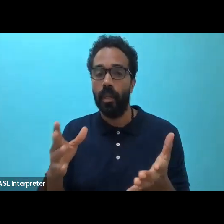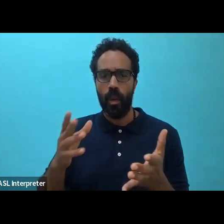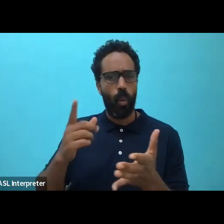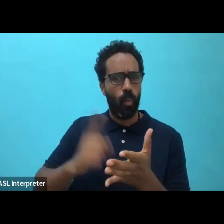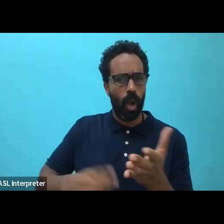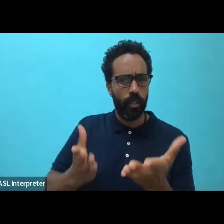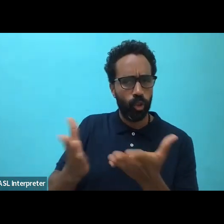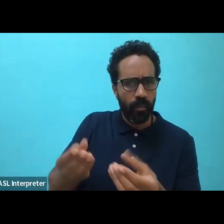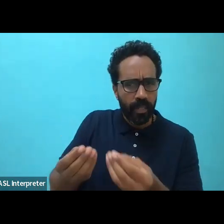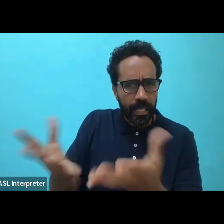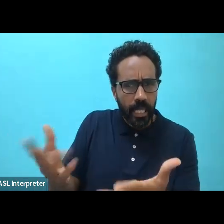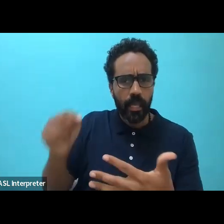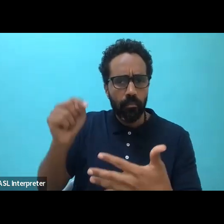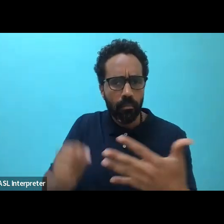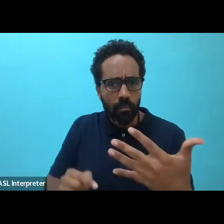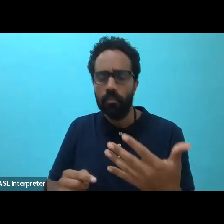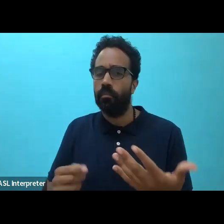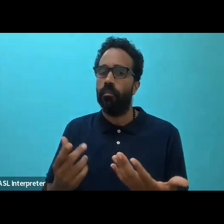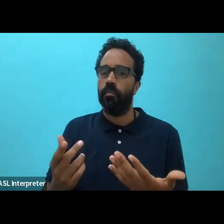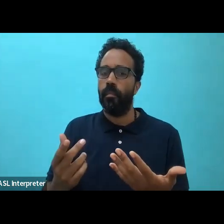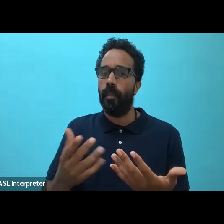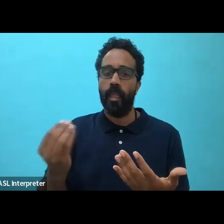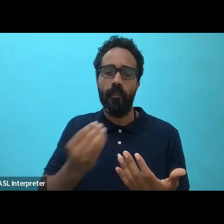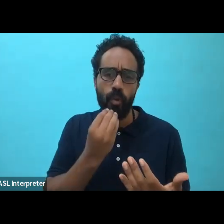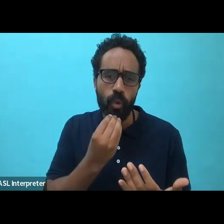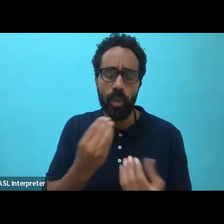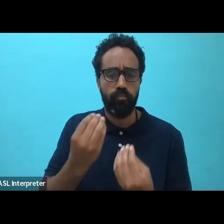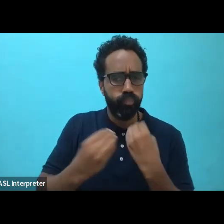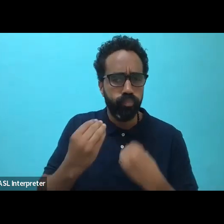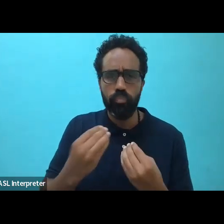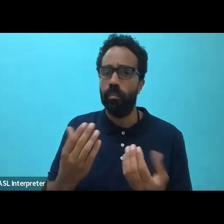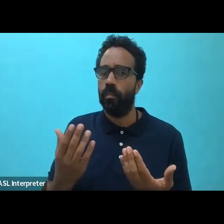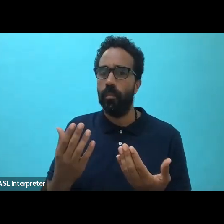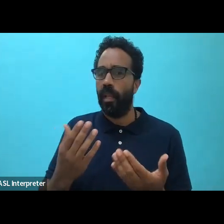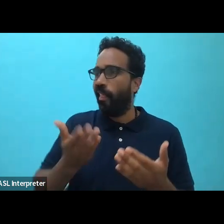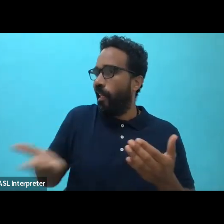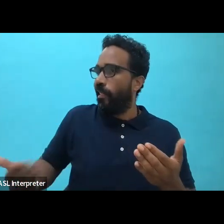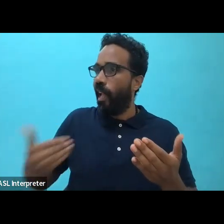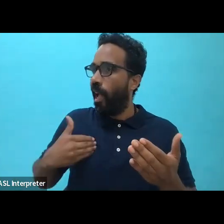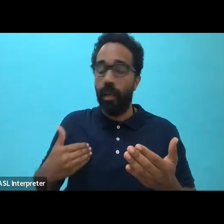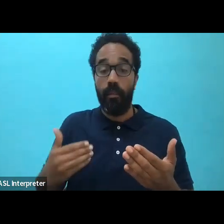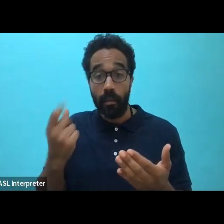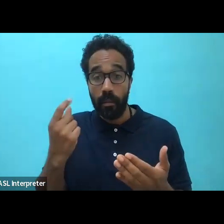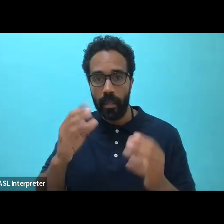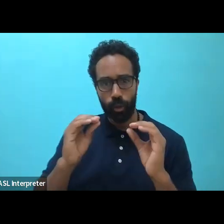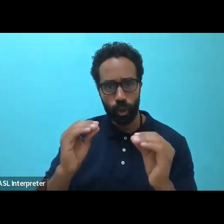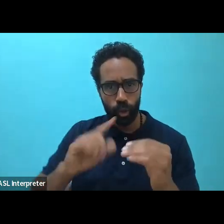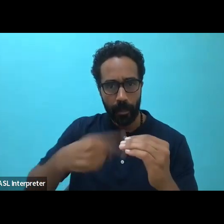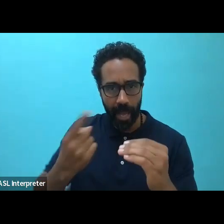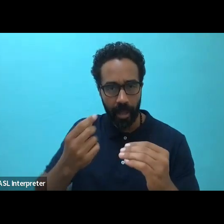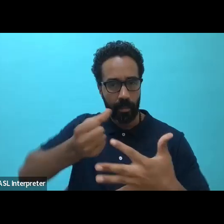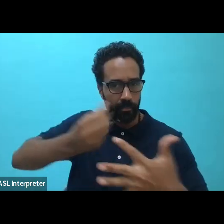received and the food we ate, and having some choice over those things. It led to car and food